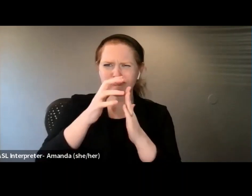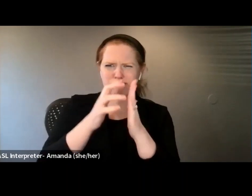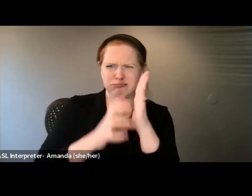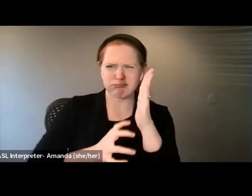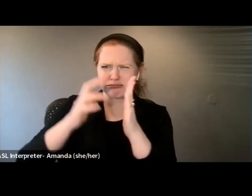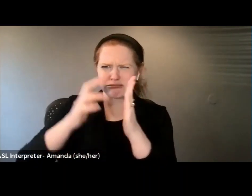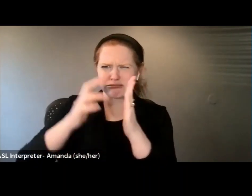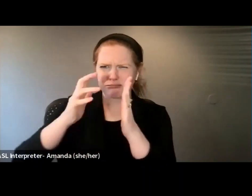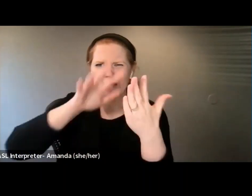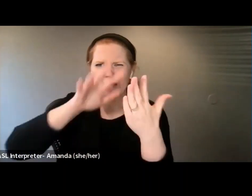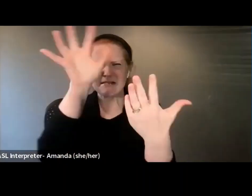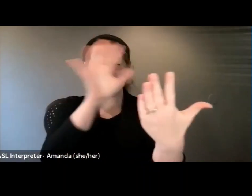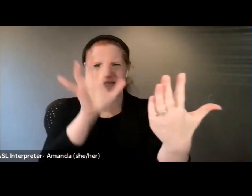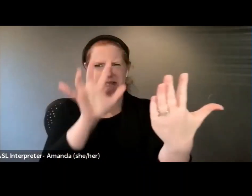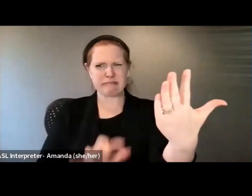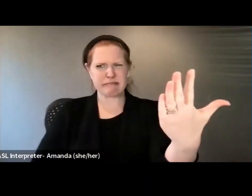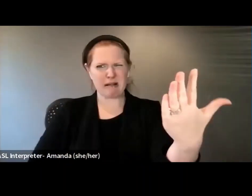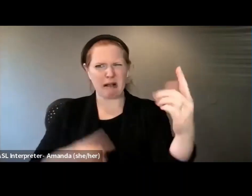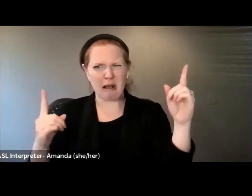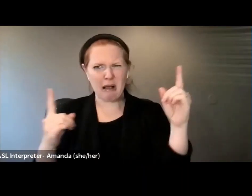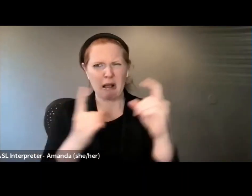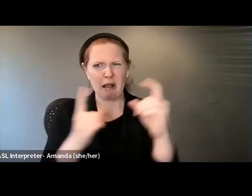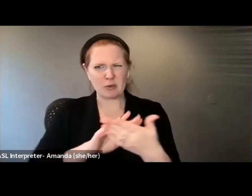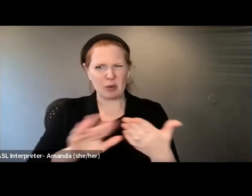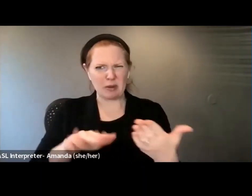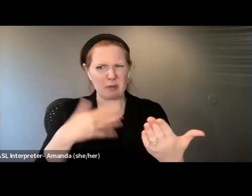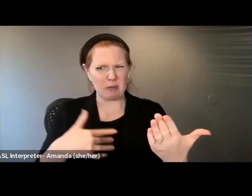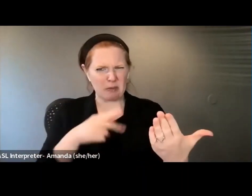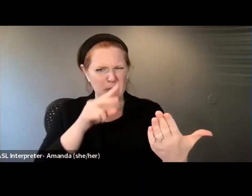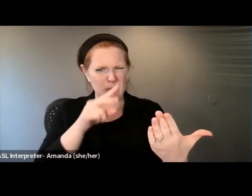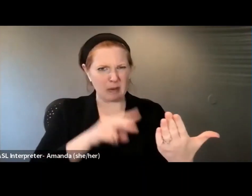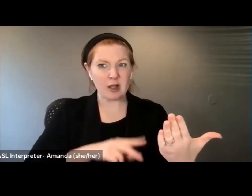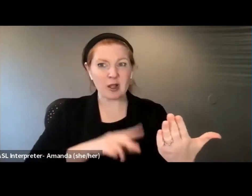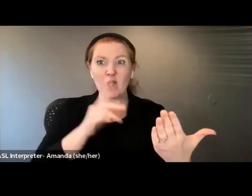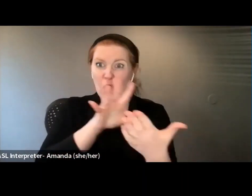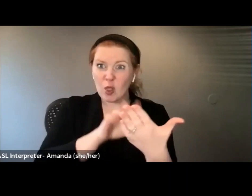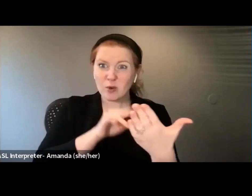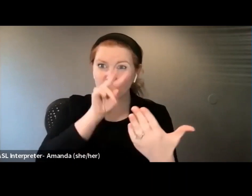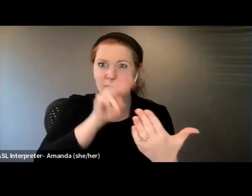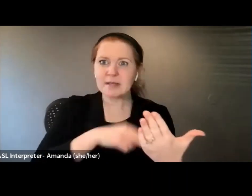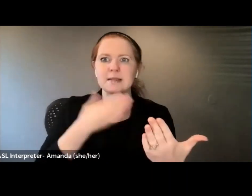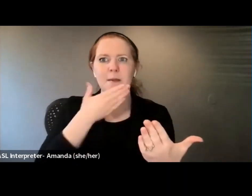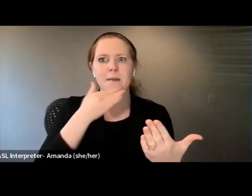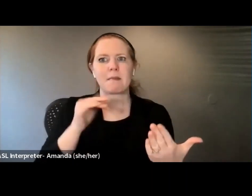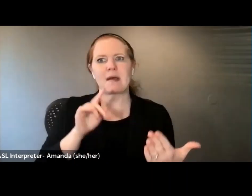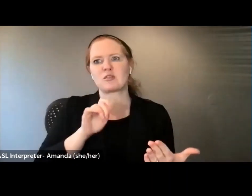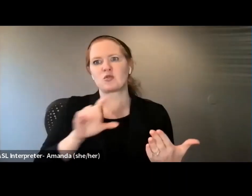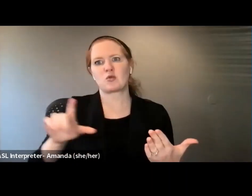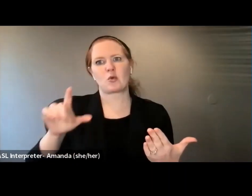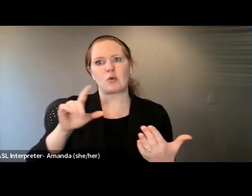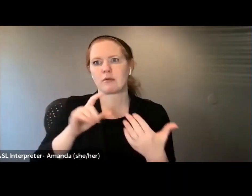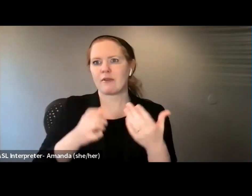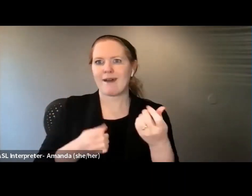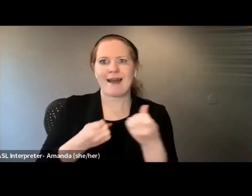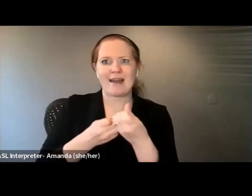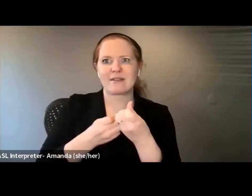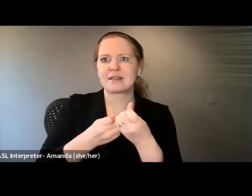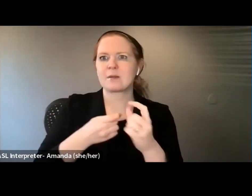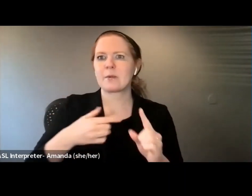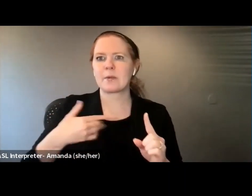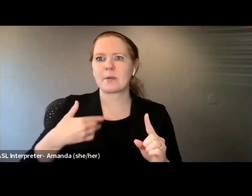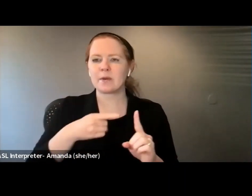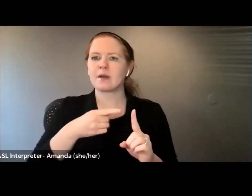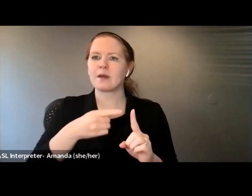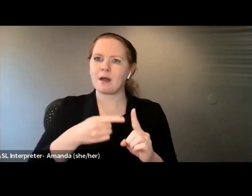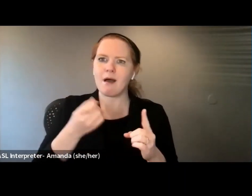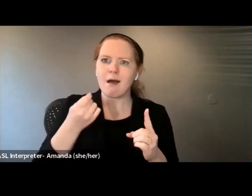complex waivers is one of the best tools that people can have as far as advocacy, and not only understanding what their options